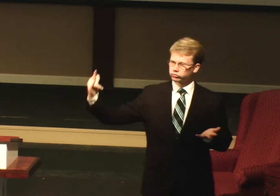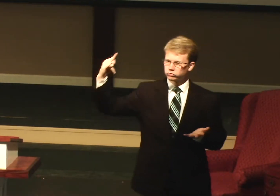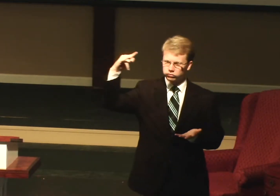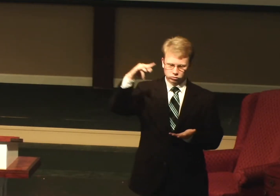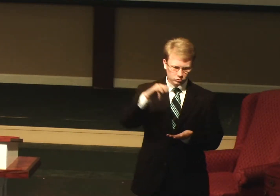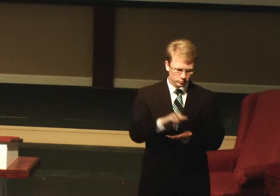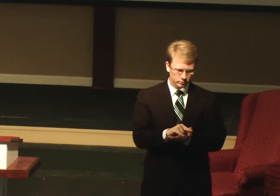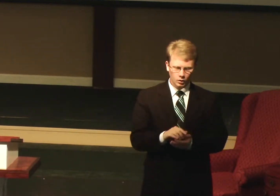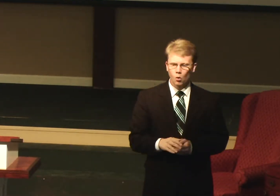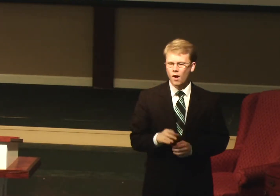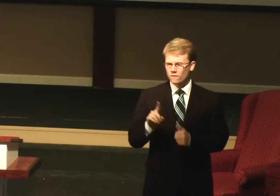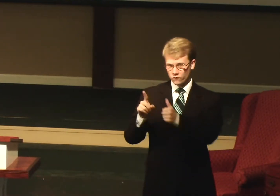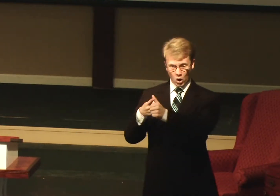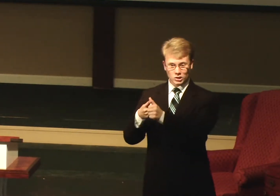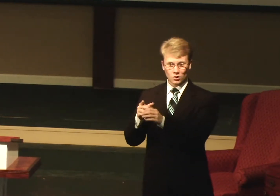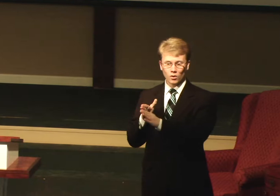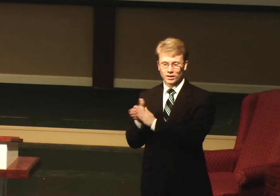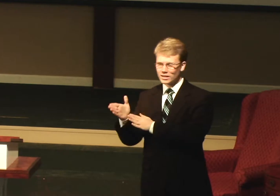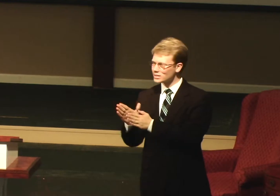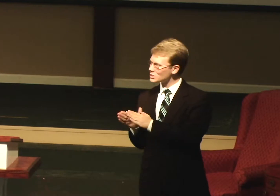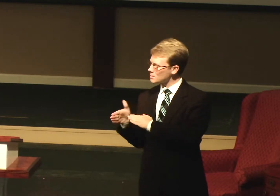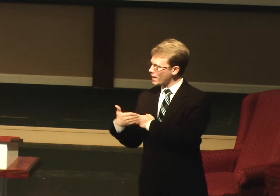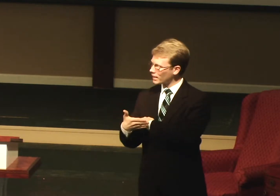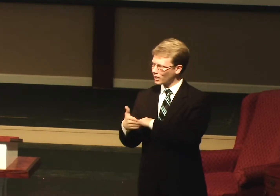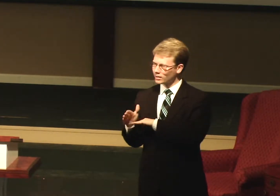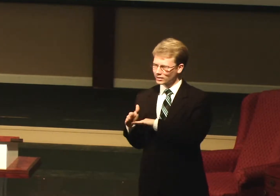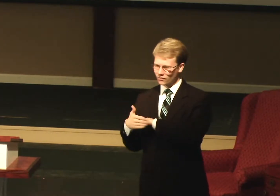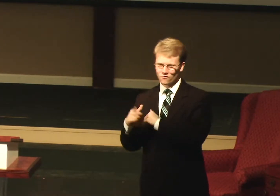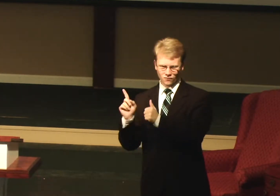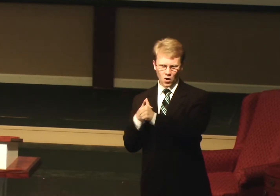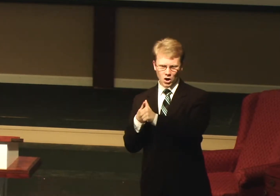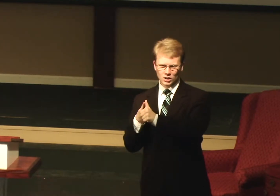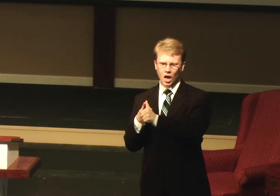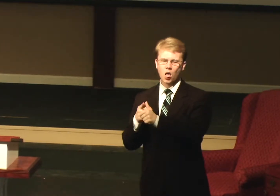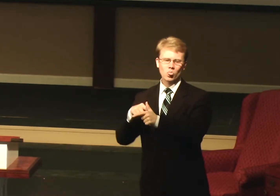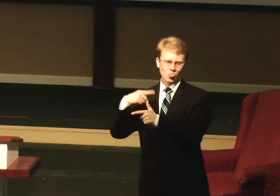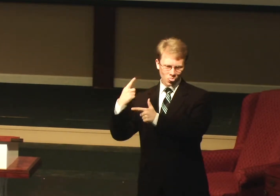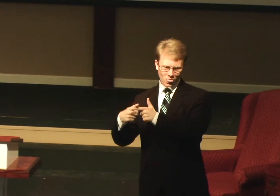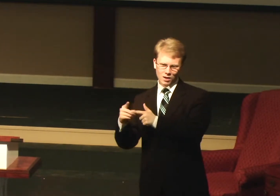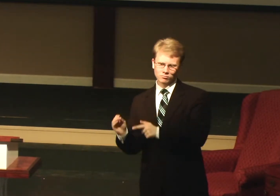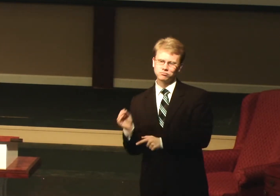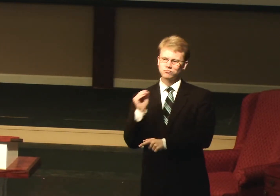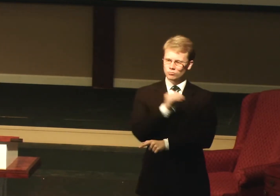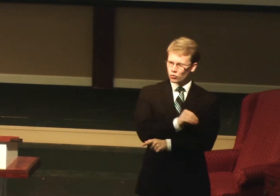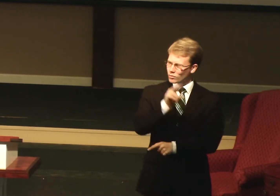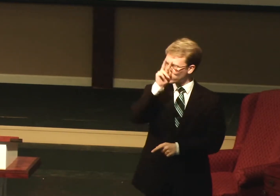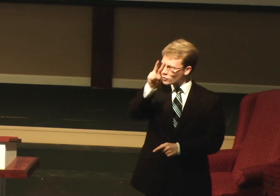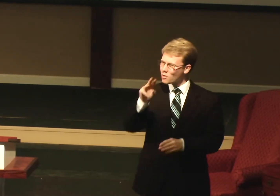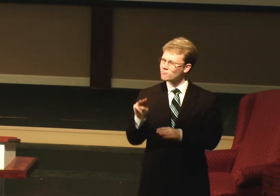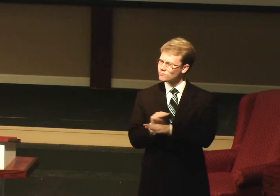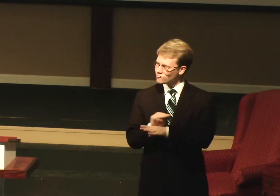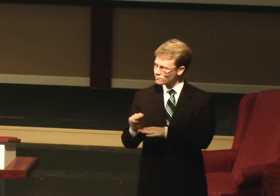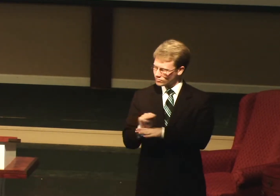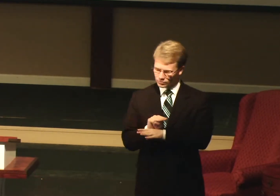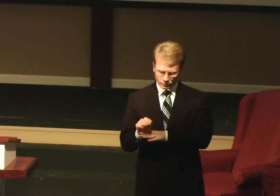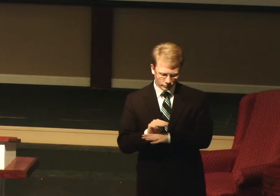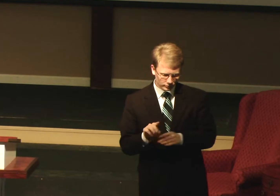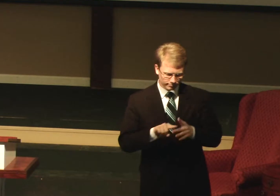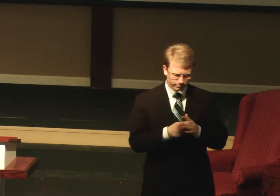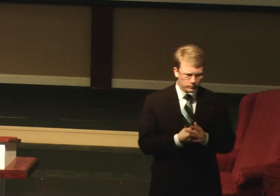from America he would fly there. I first remember the story, he went to Jamaica first and then started the ministry